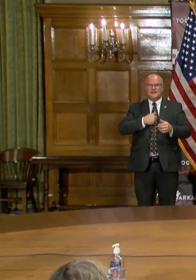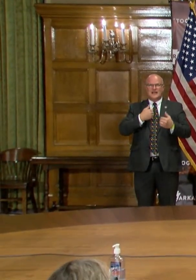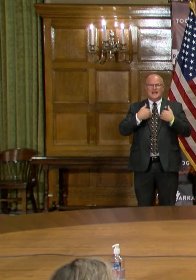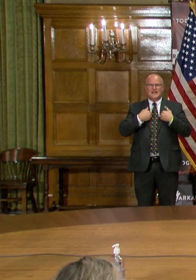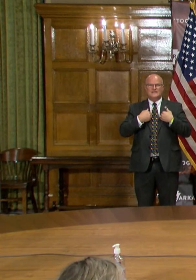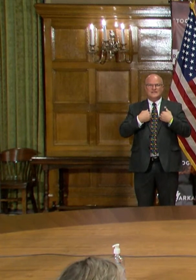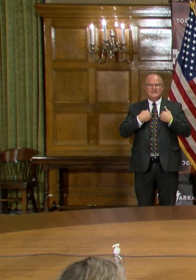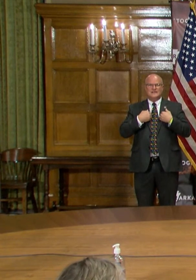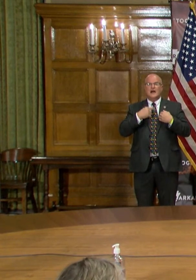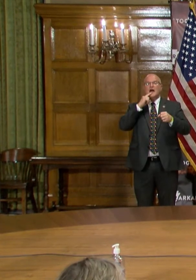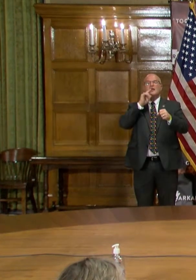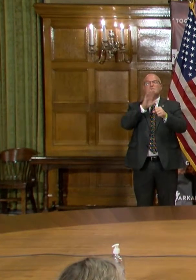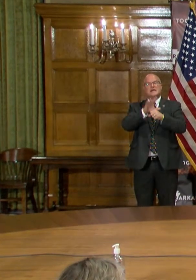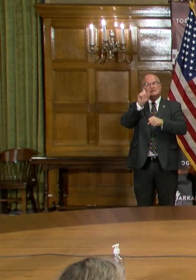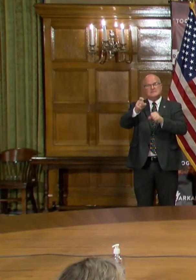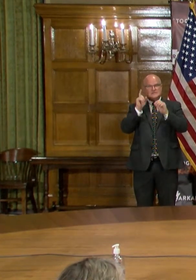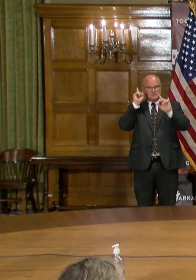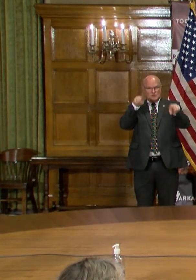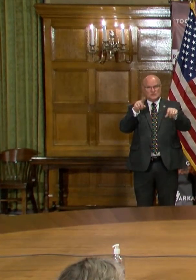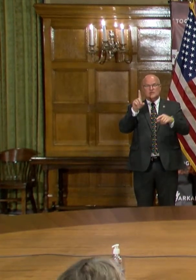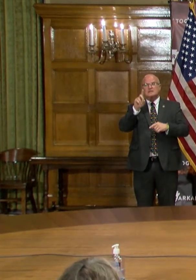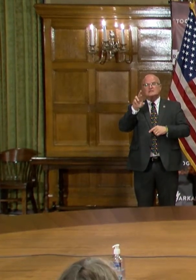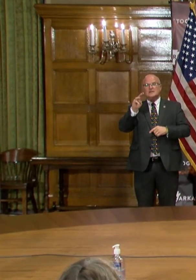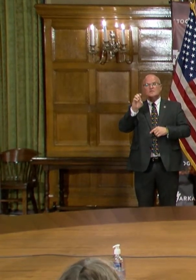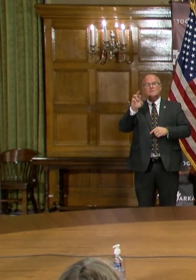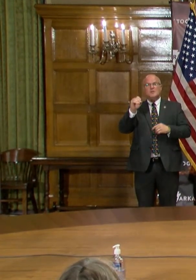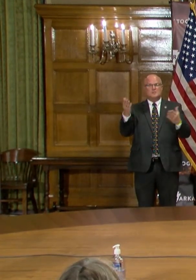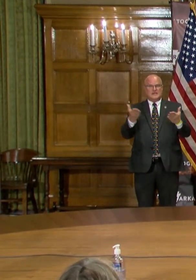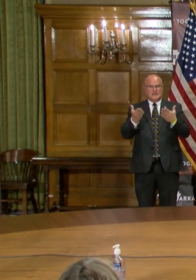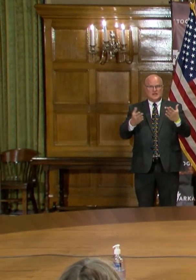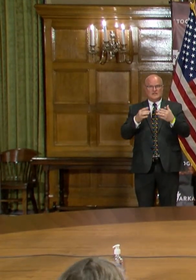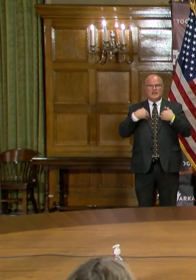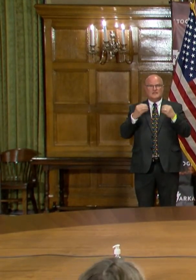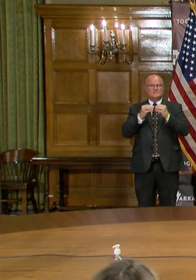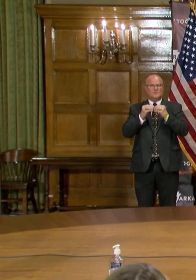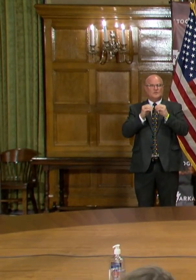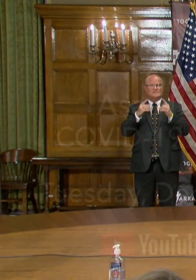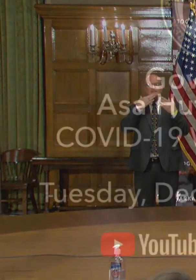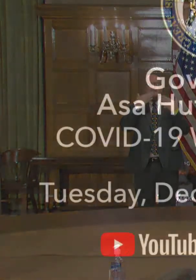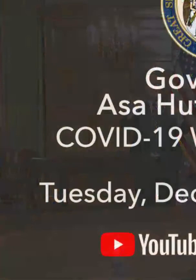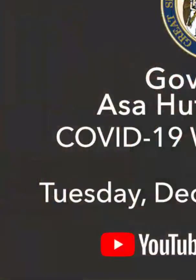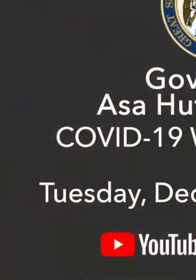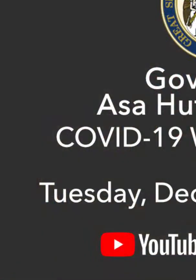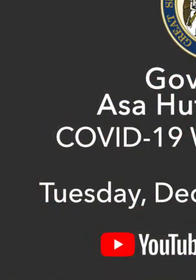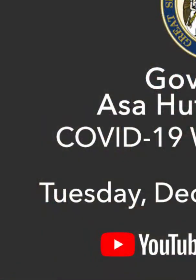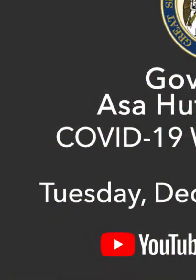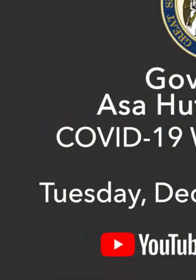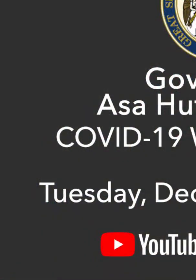have a commitment I've got to rush to, but Dr. Romero will be available if there's something to follow. Thank you.